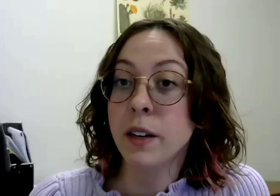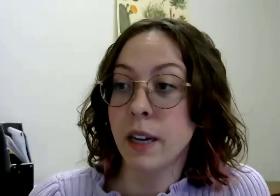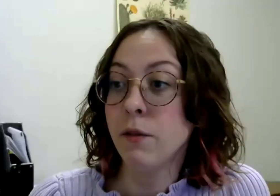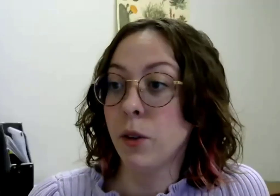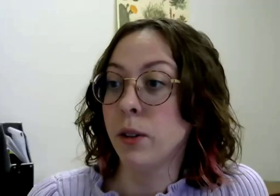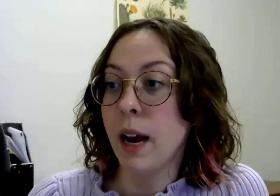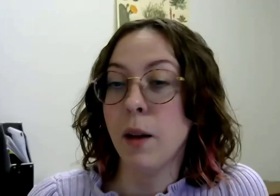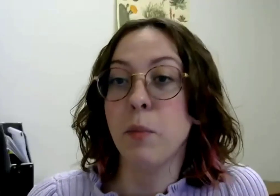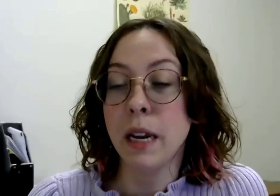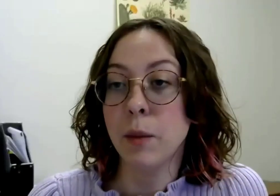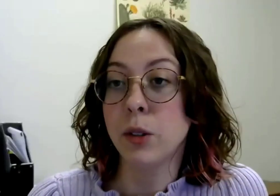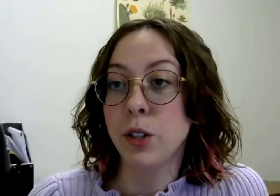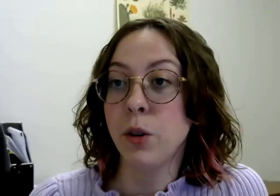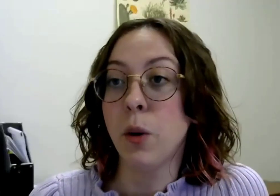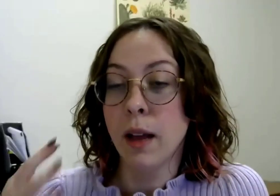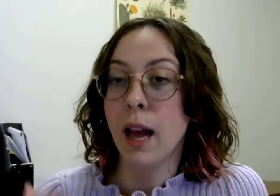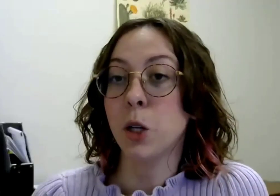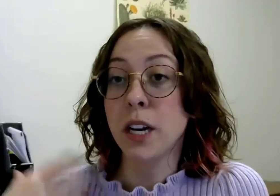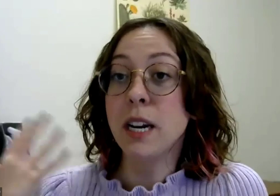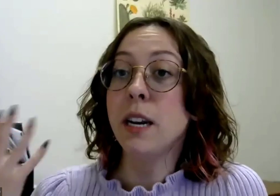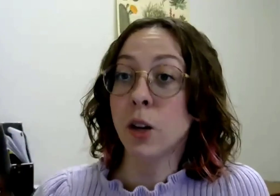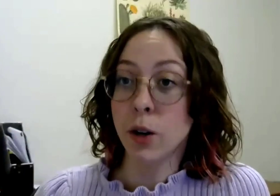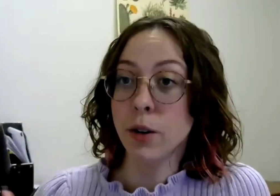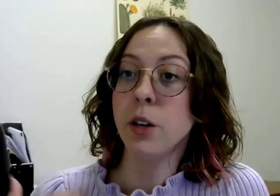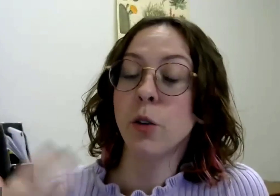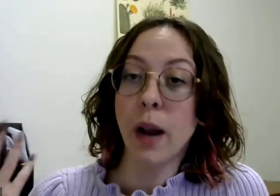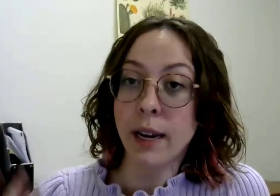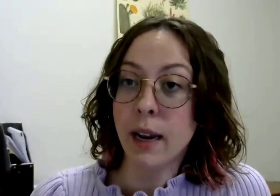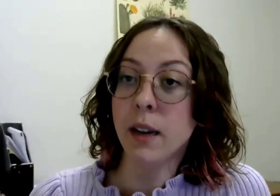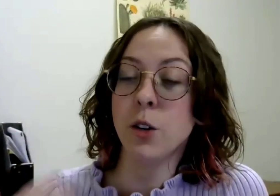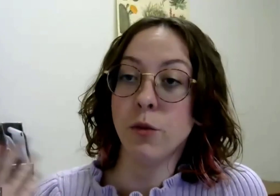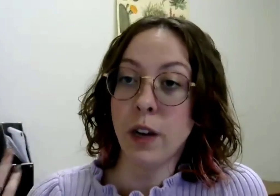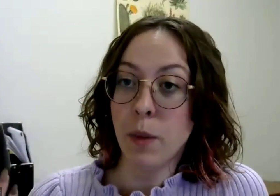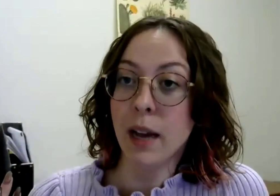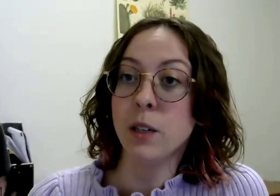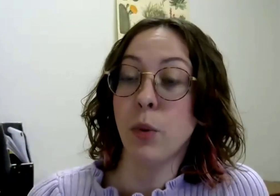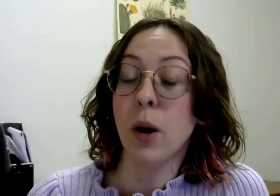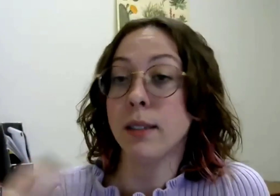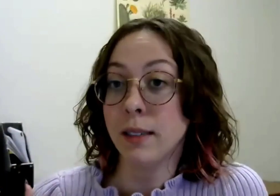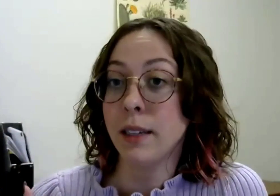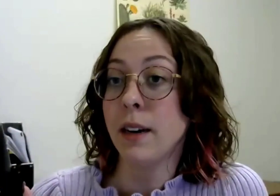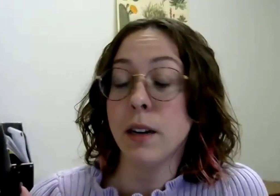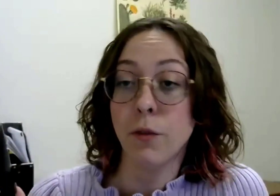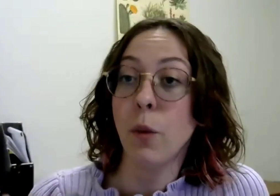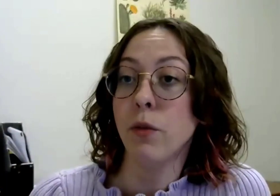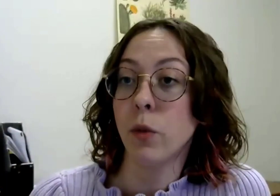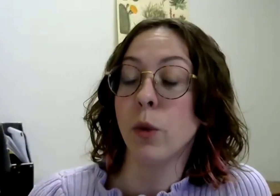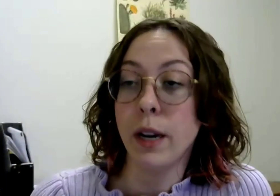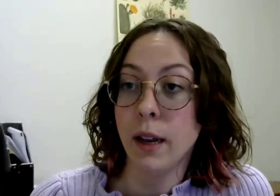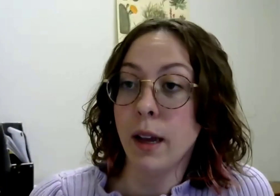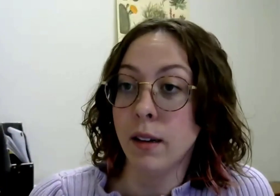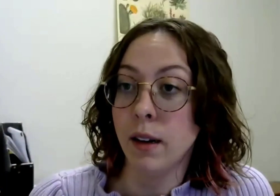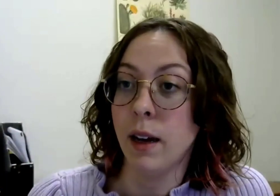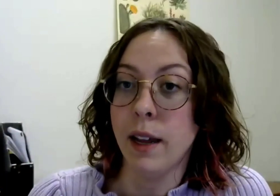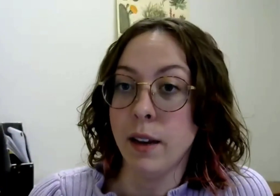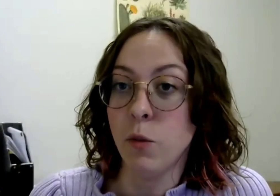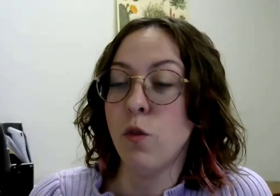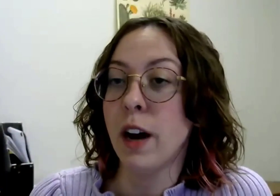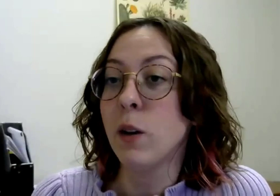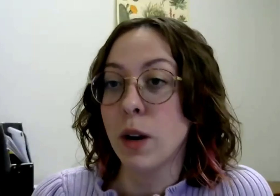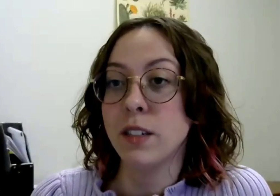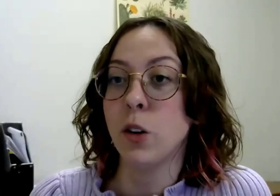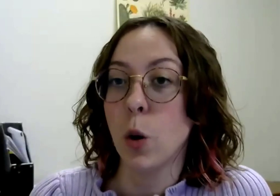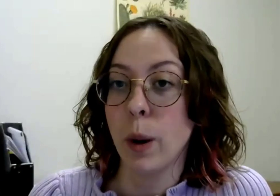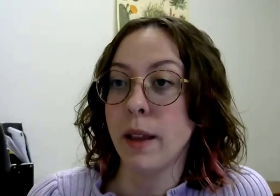That's very insightful. Yeah, being able to actually hear your writing and your feedback, to process it in a different way from reading it,